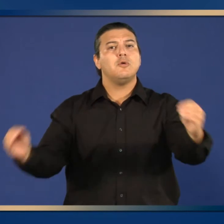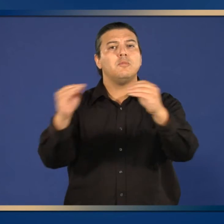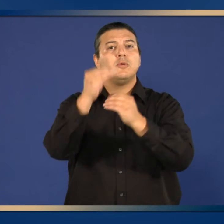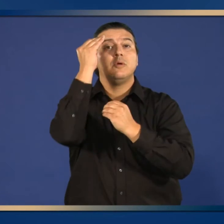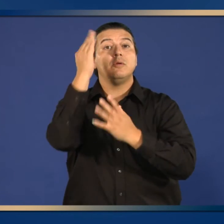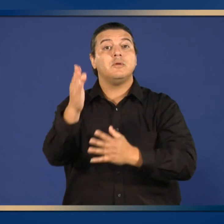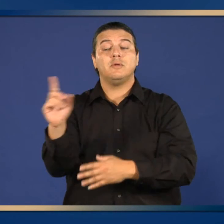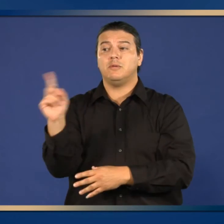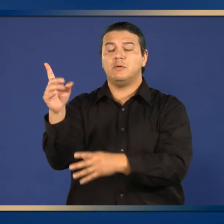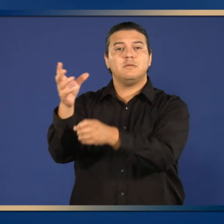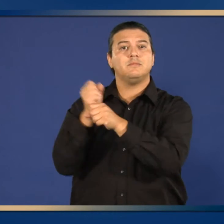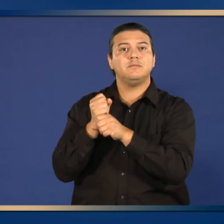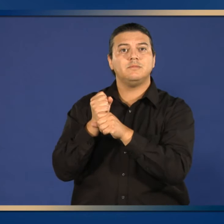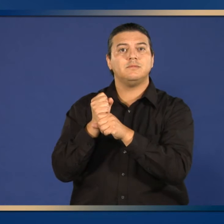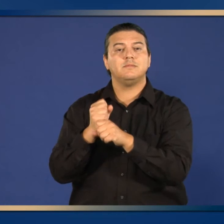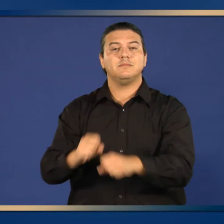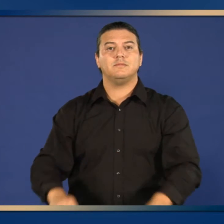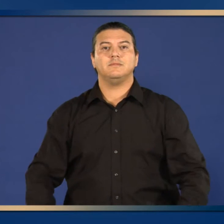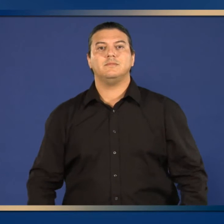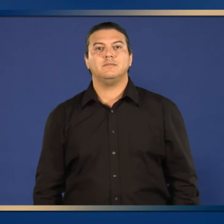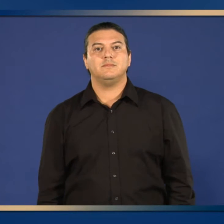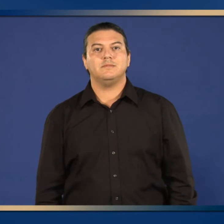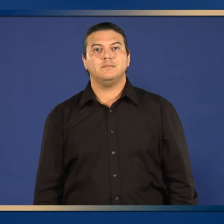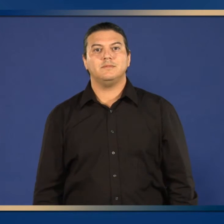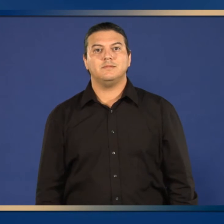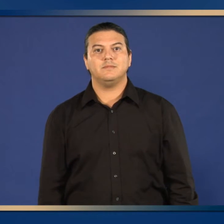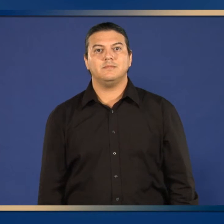Where to get more information?